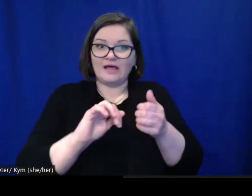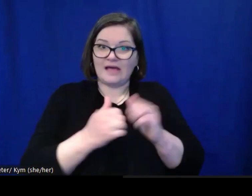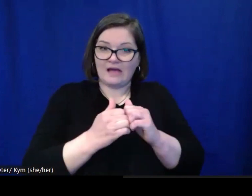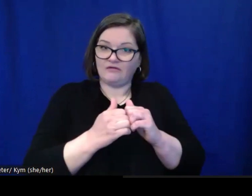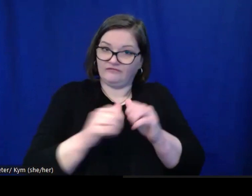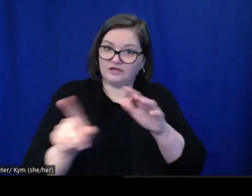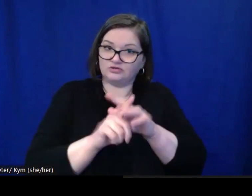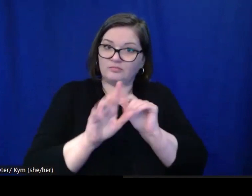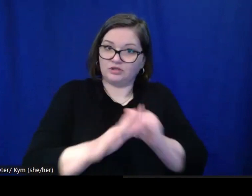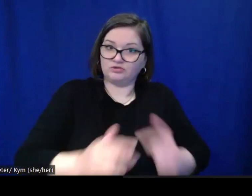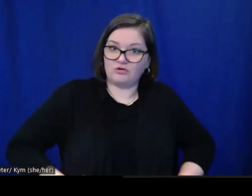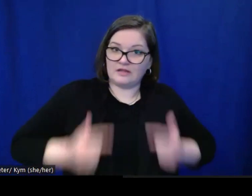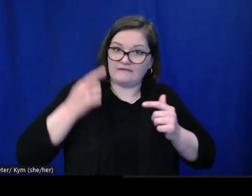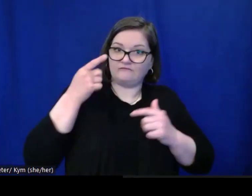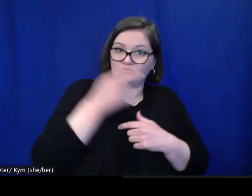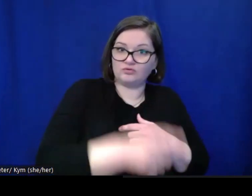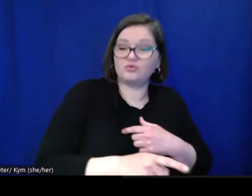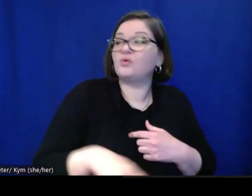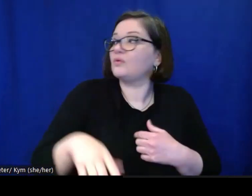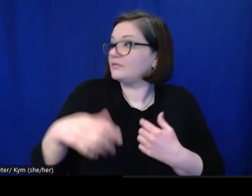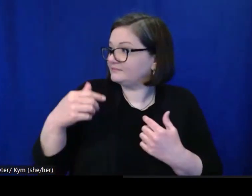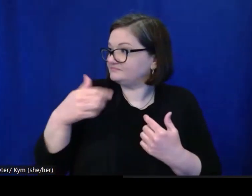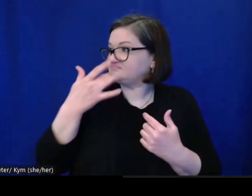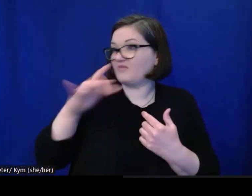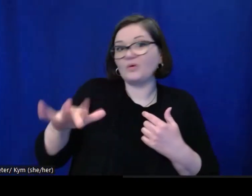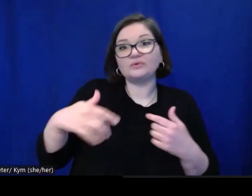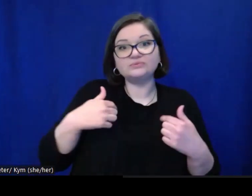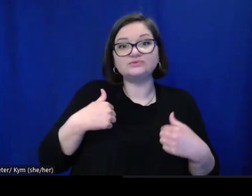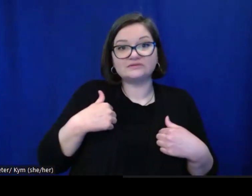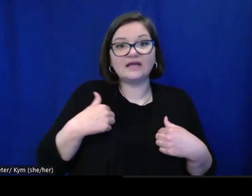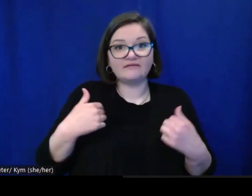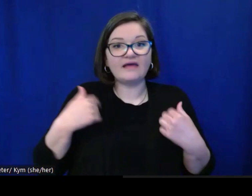many people in my life who care deeply about who I am,